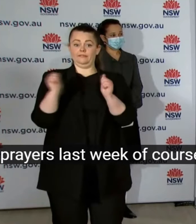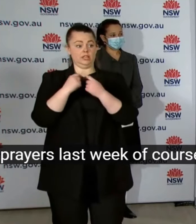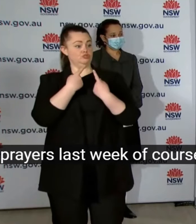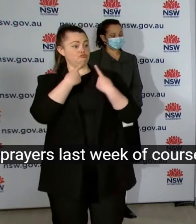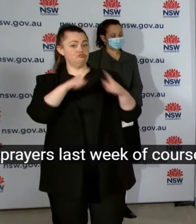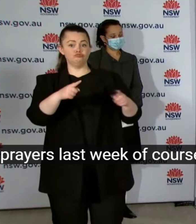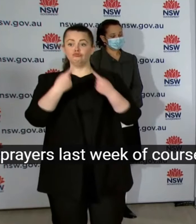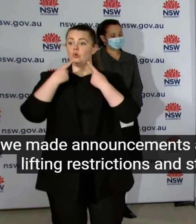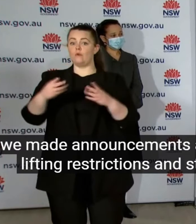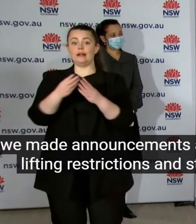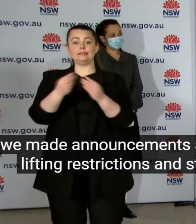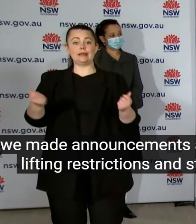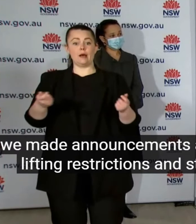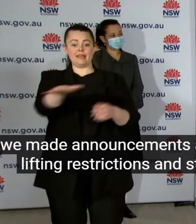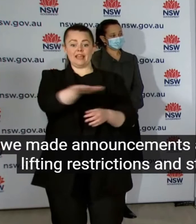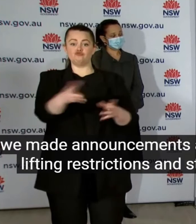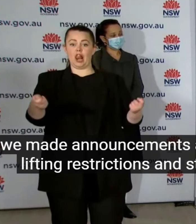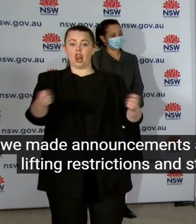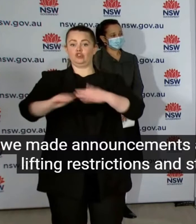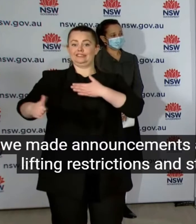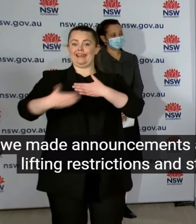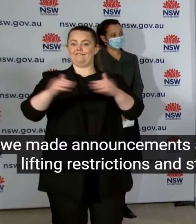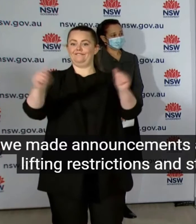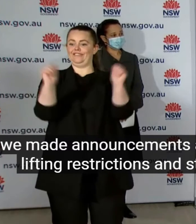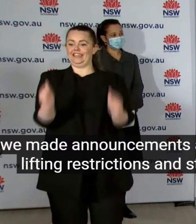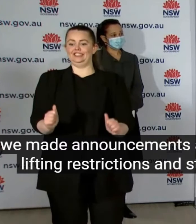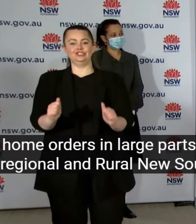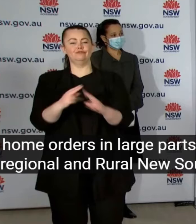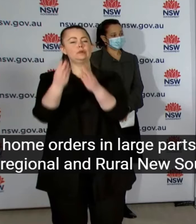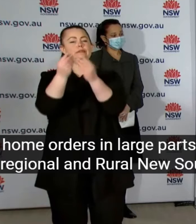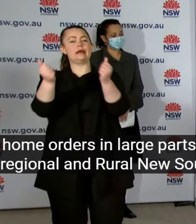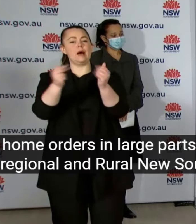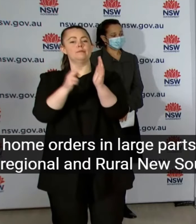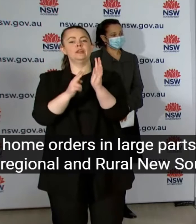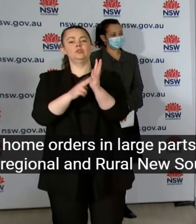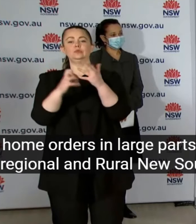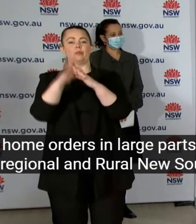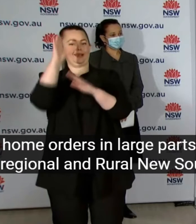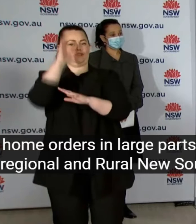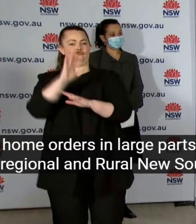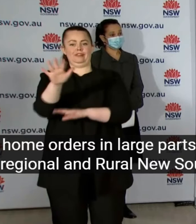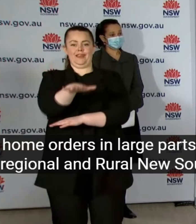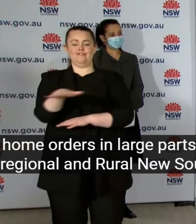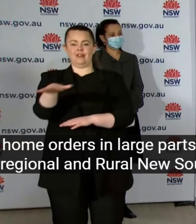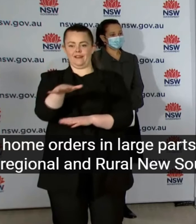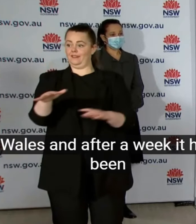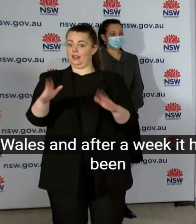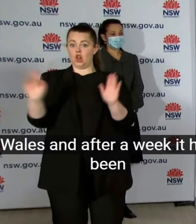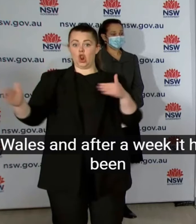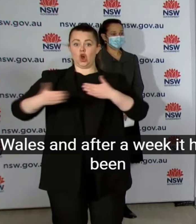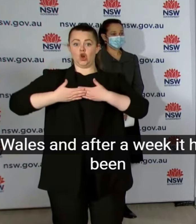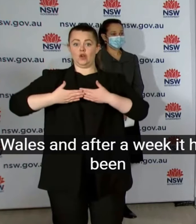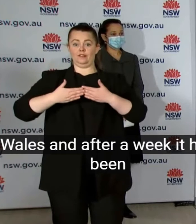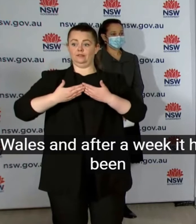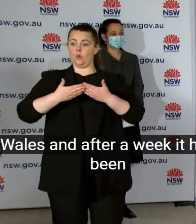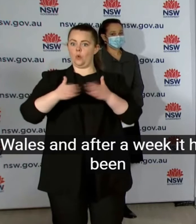lifting restrictions and stay-home orders in large parts of regional and rural New South Wales. And after a week, it